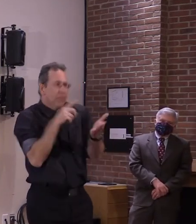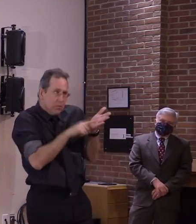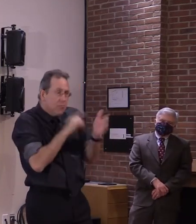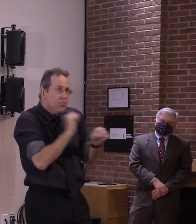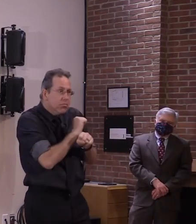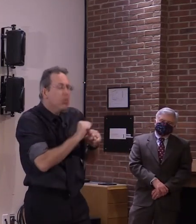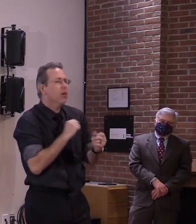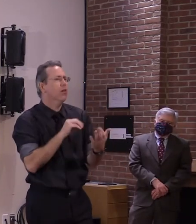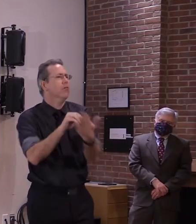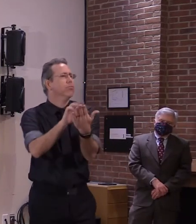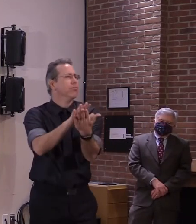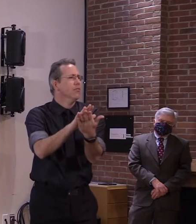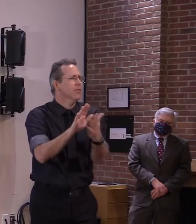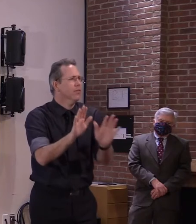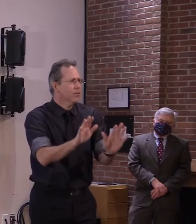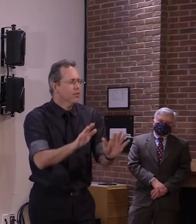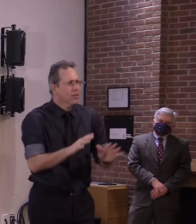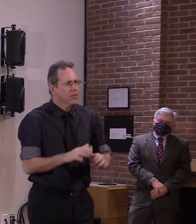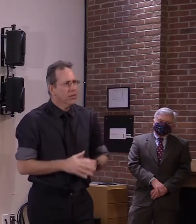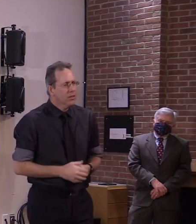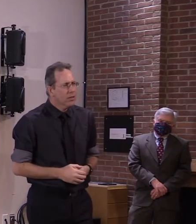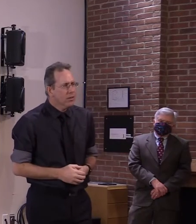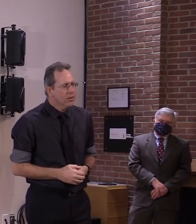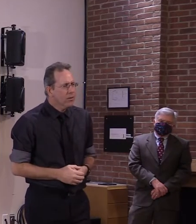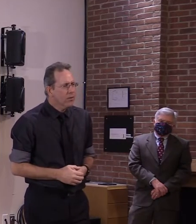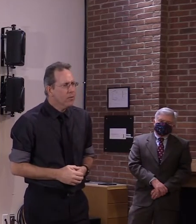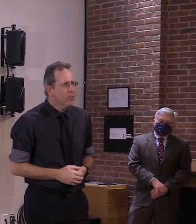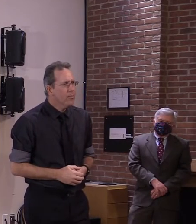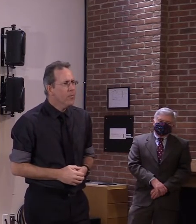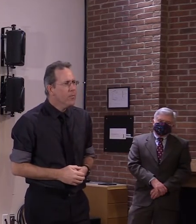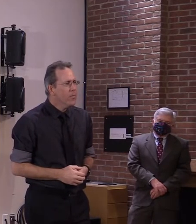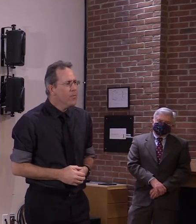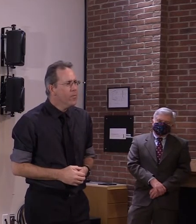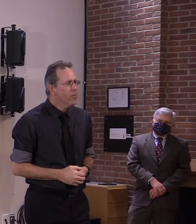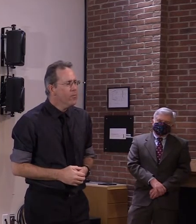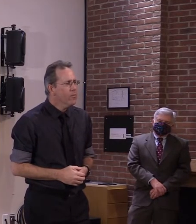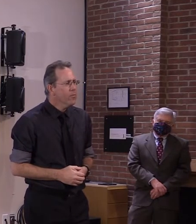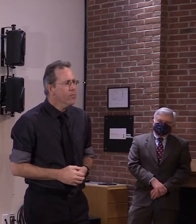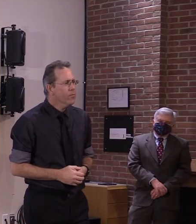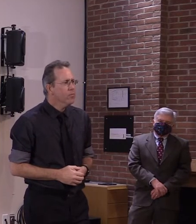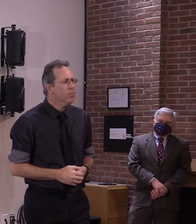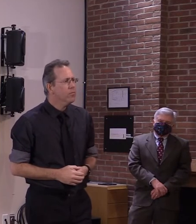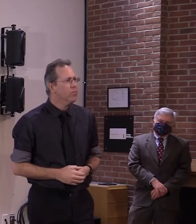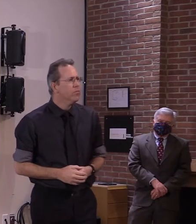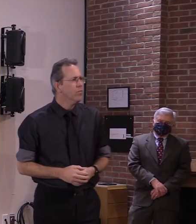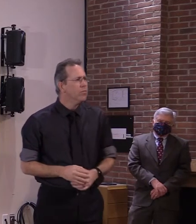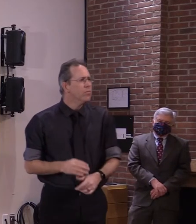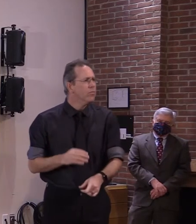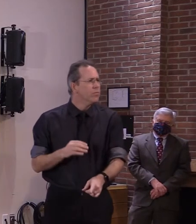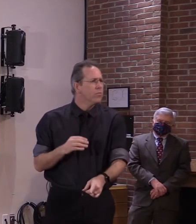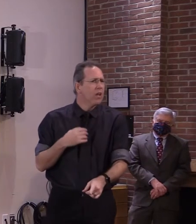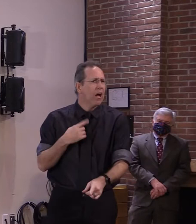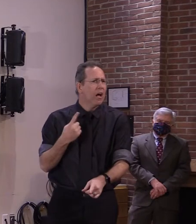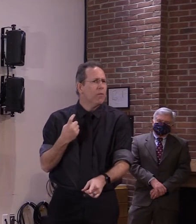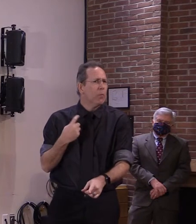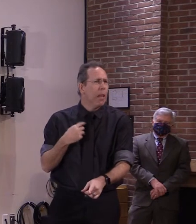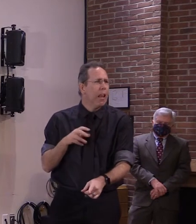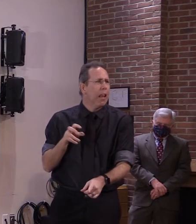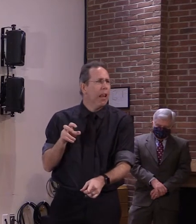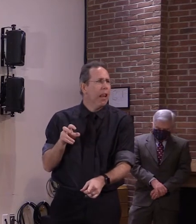okay thank you very much i have you in the cube for a second question yeah is that possible yes thank